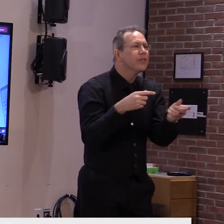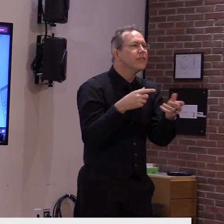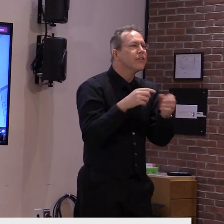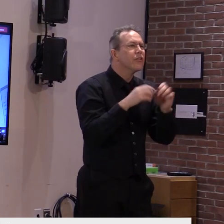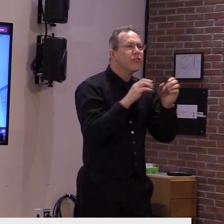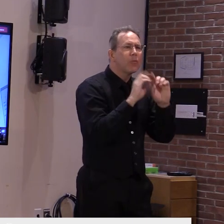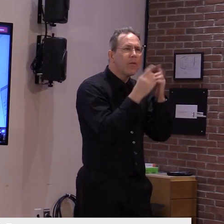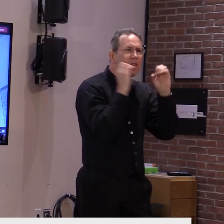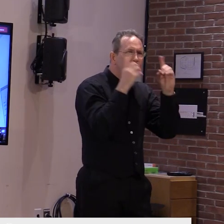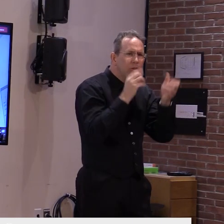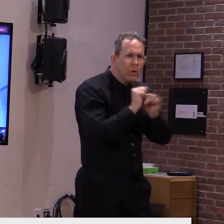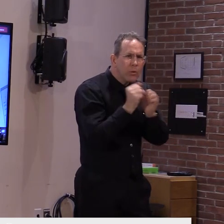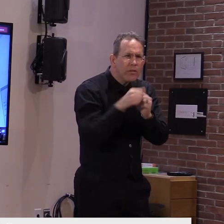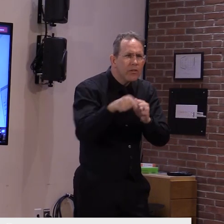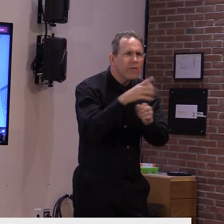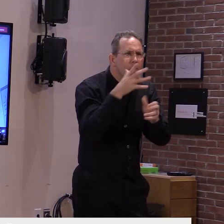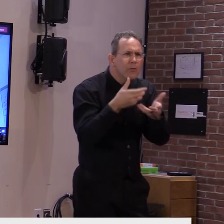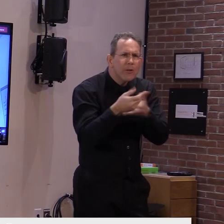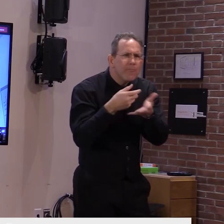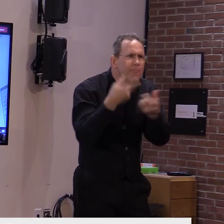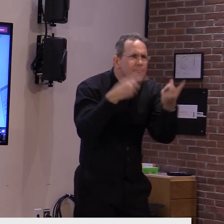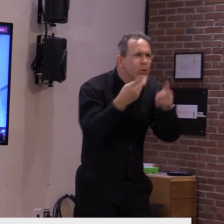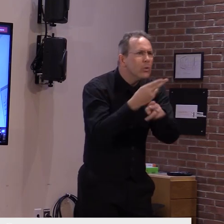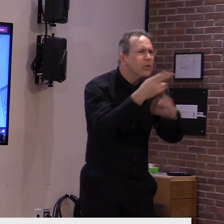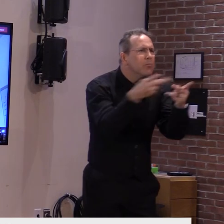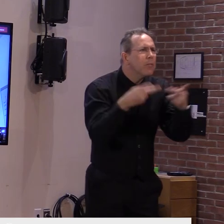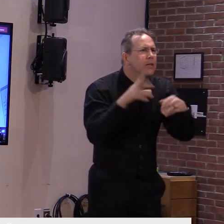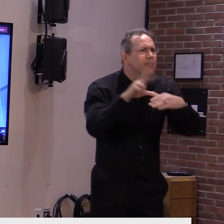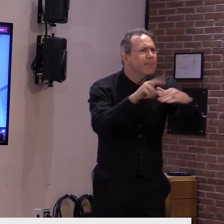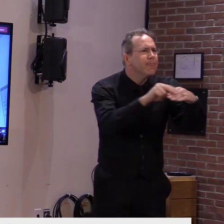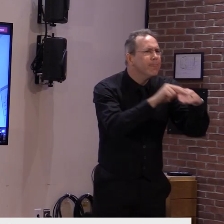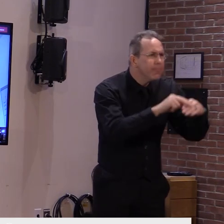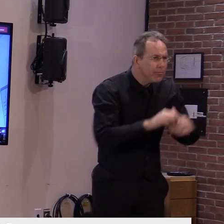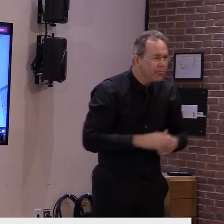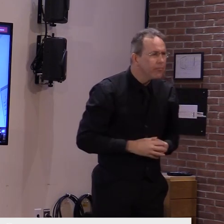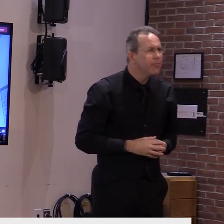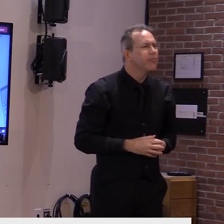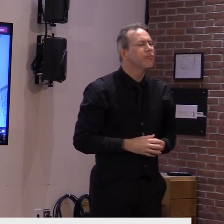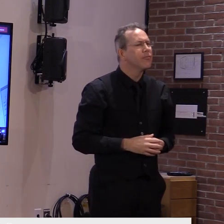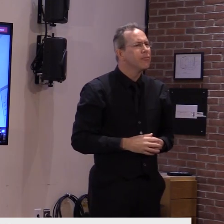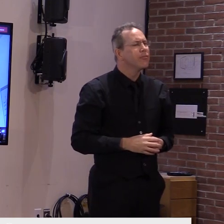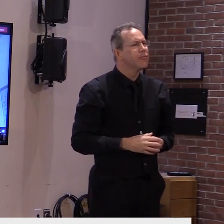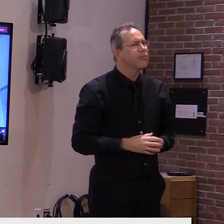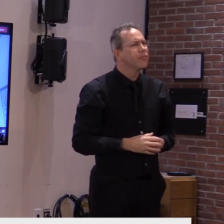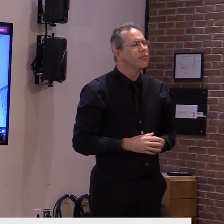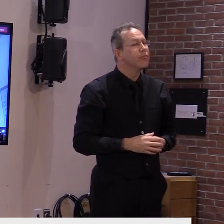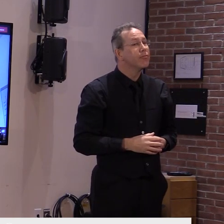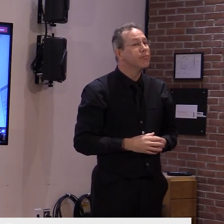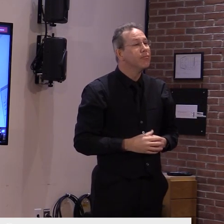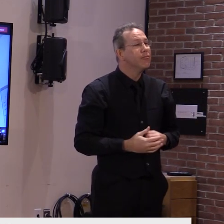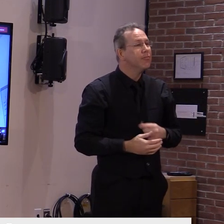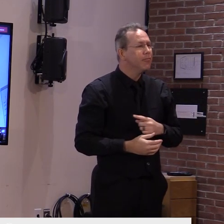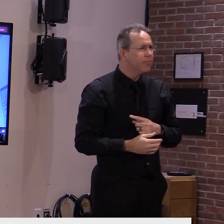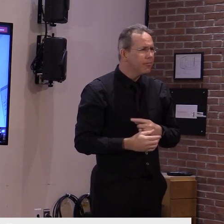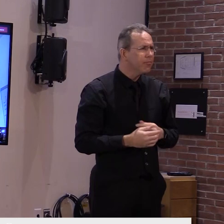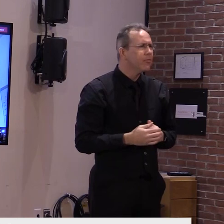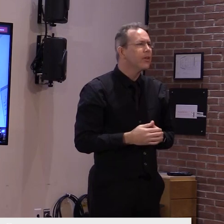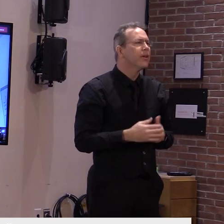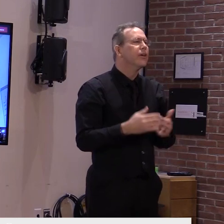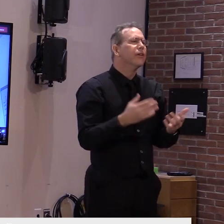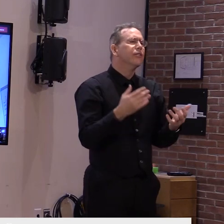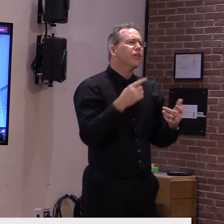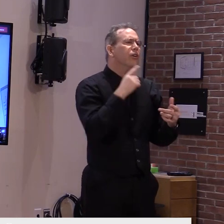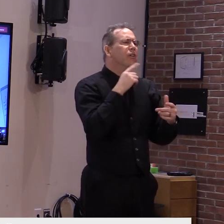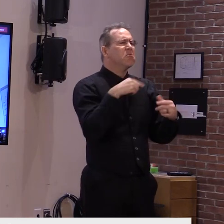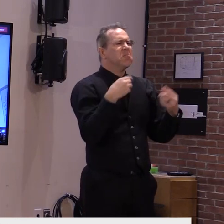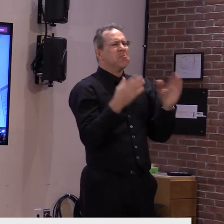in-person instruction. I think this comparison can be summed up by the phrase ends versus means. Our goal,